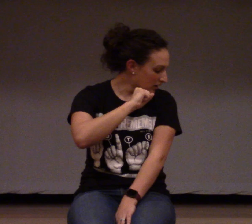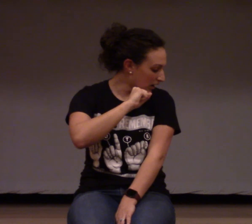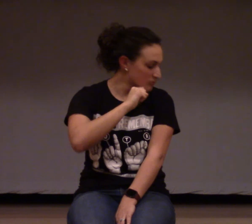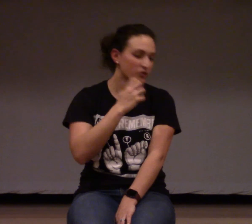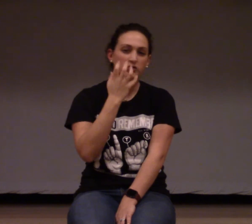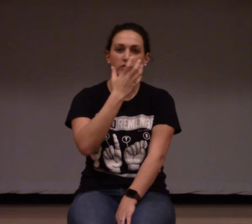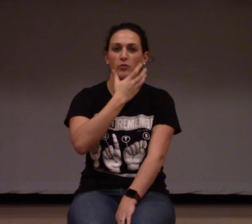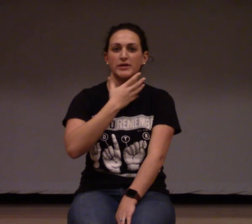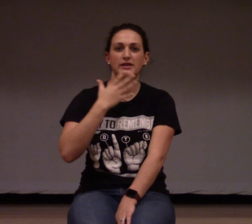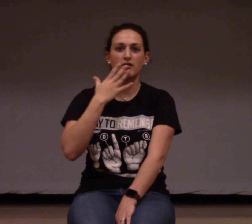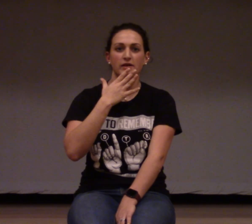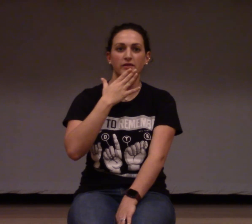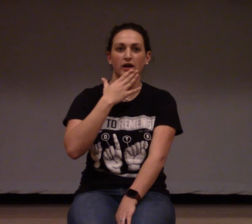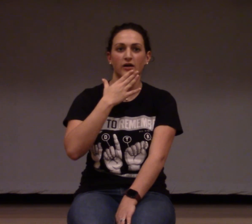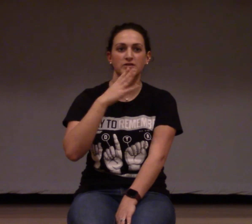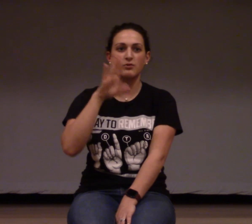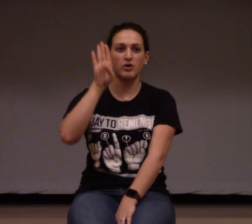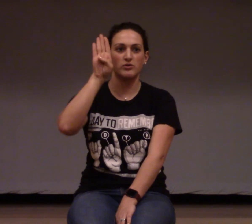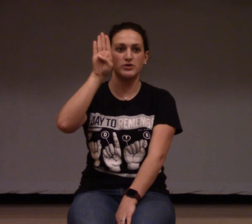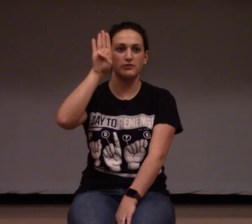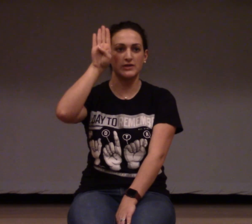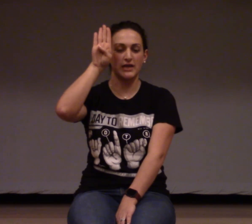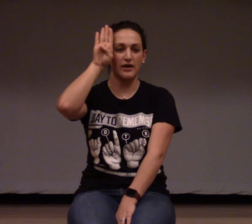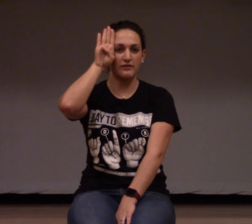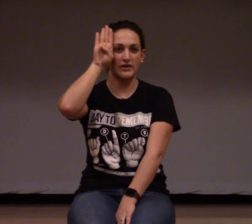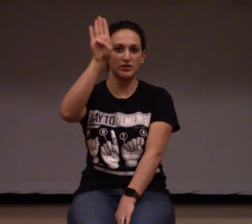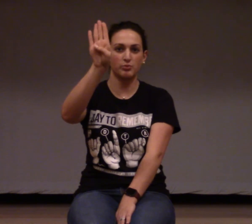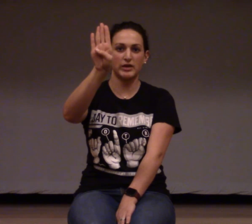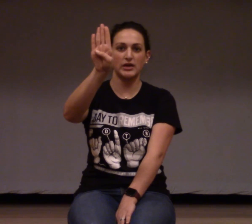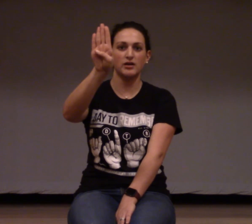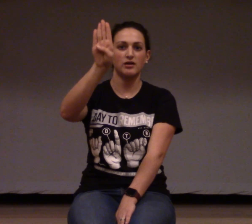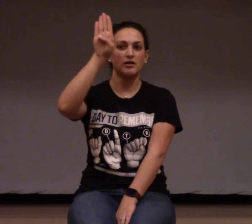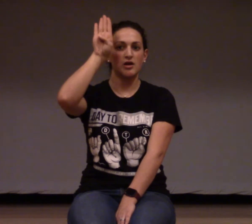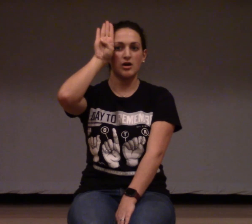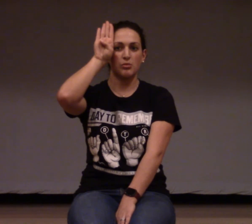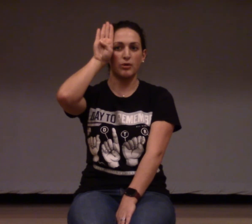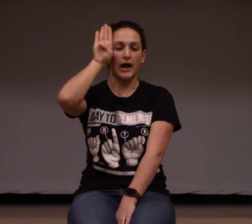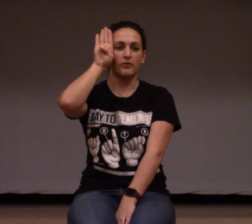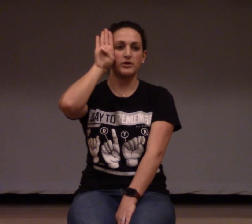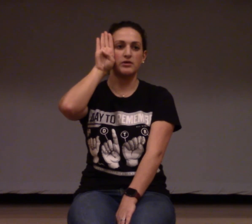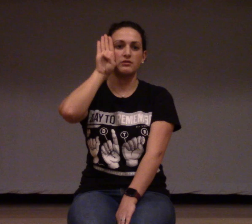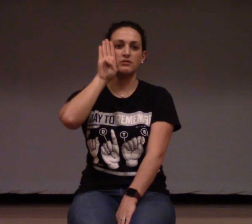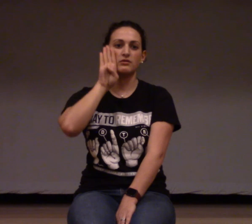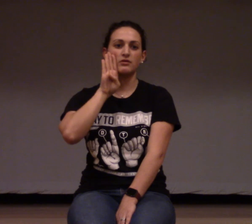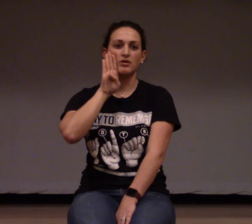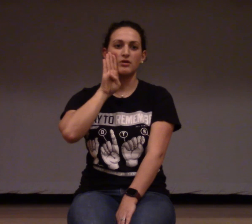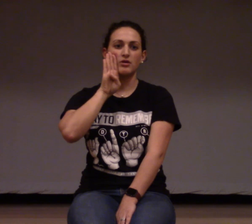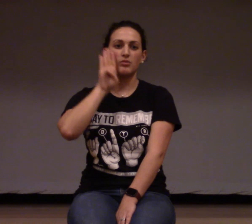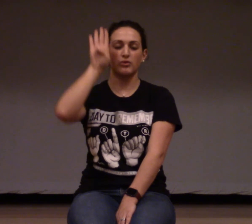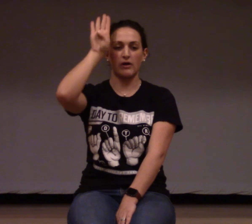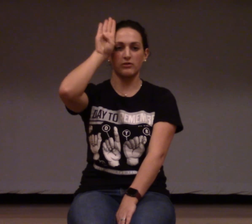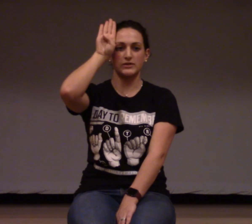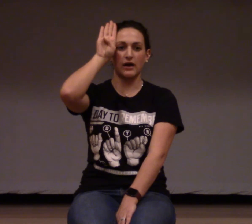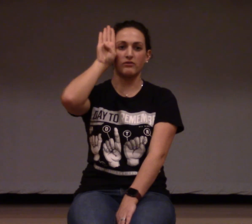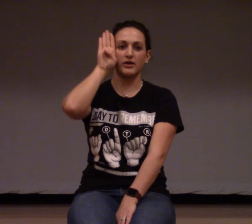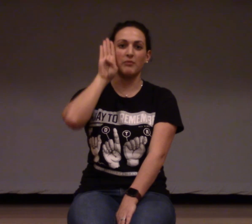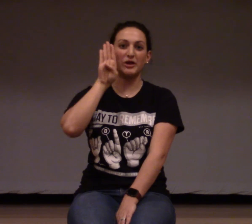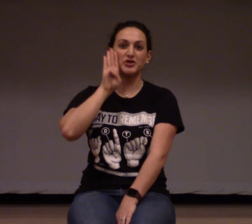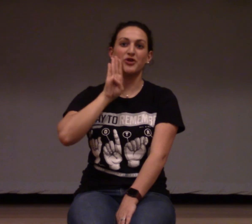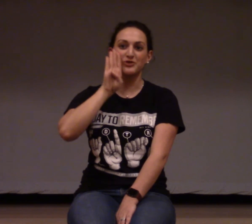So those are the ones that are right there. So we'll go to the side of the face. So B, brown. Brown goes down. Yep, make sure you don't swirl